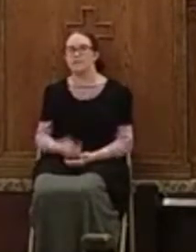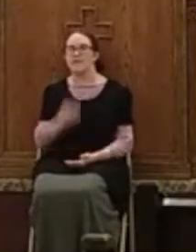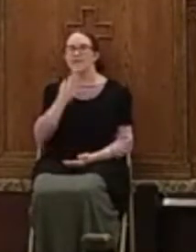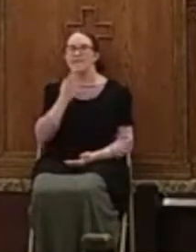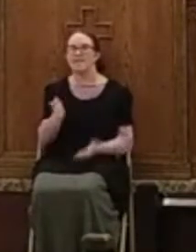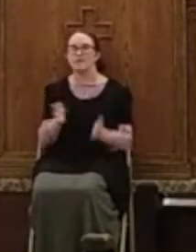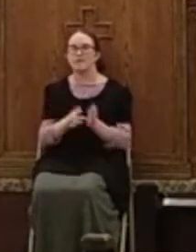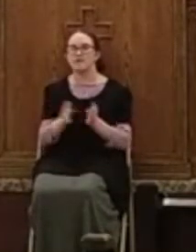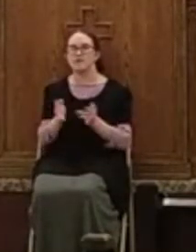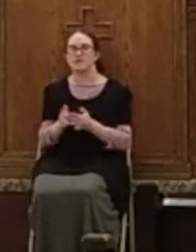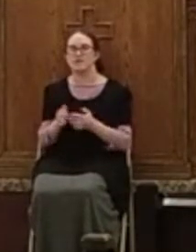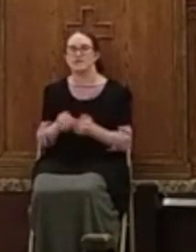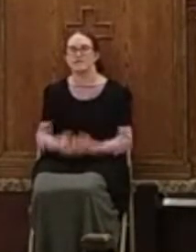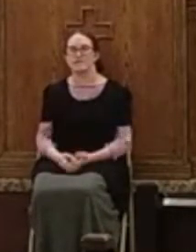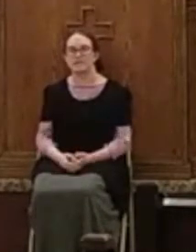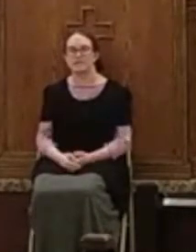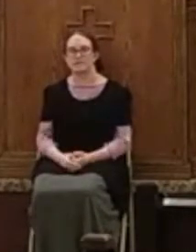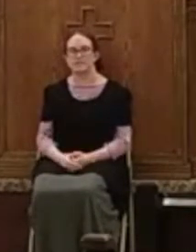you, Jesus.